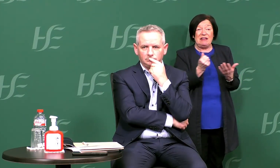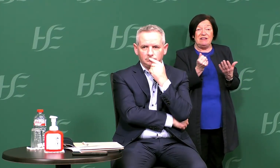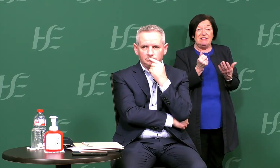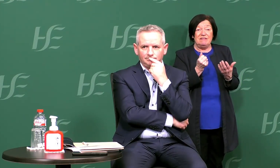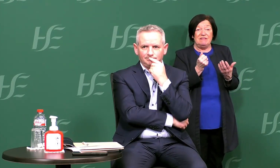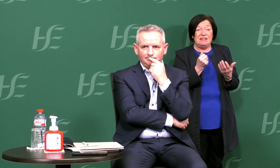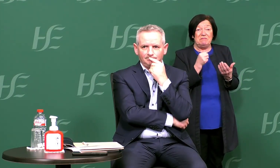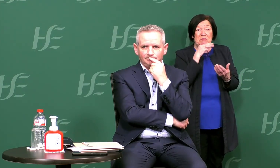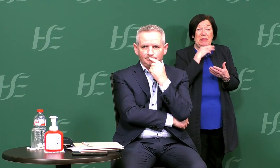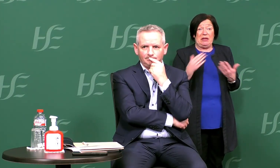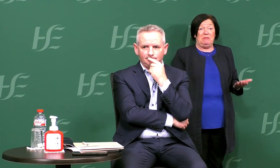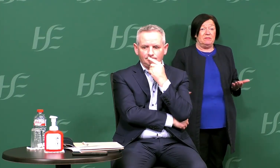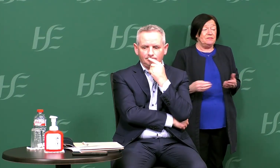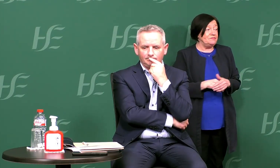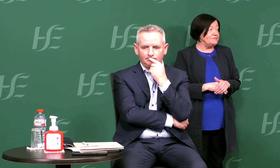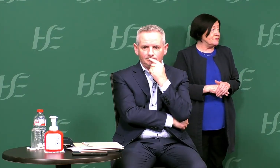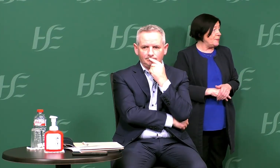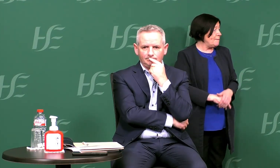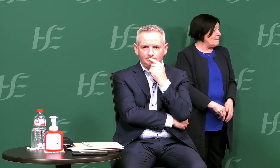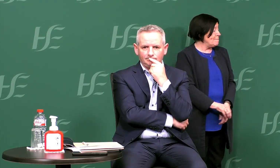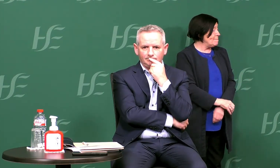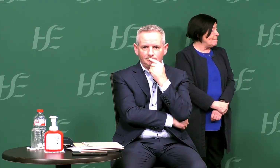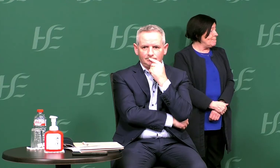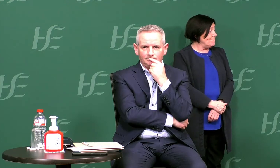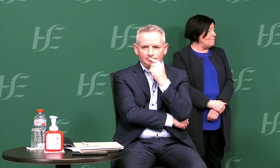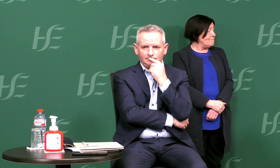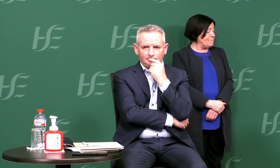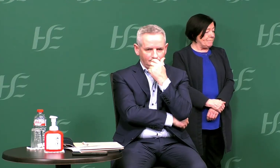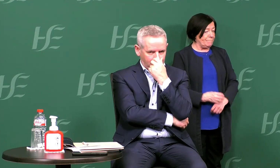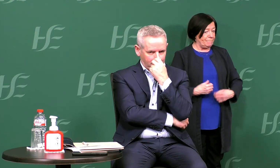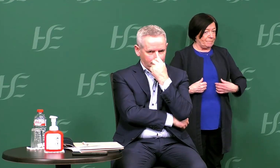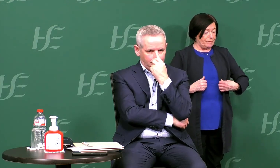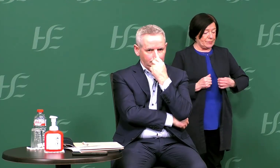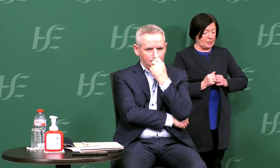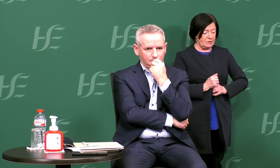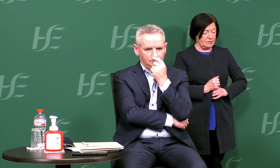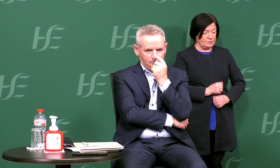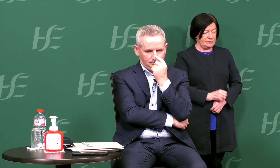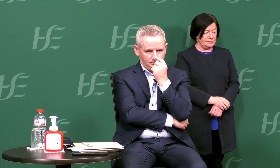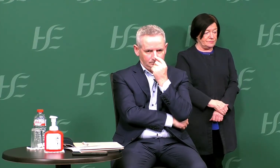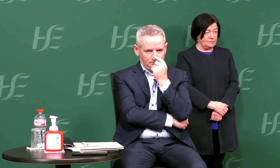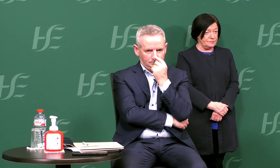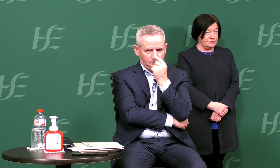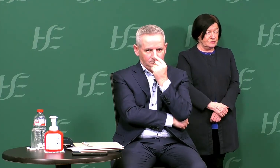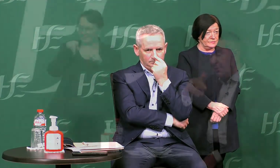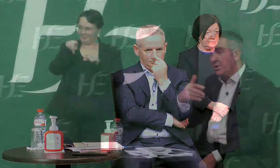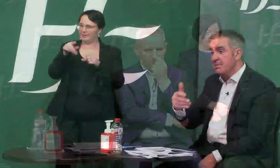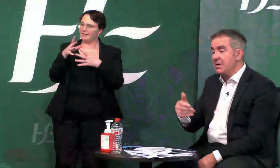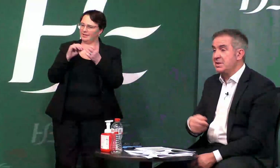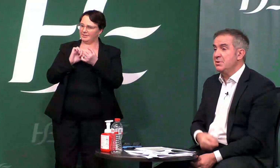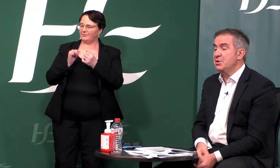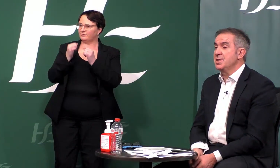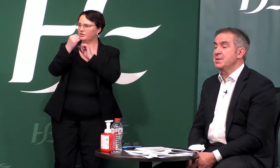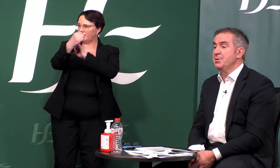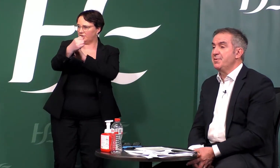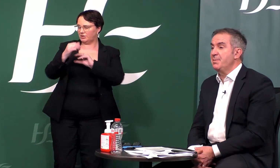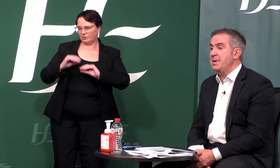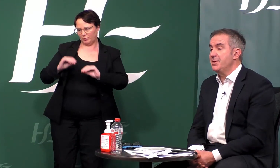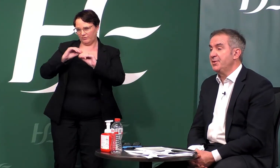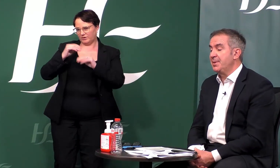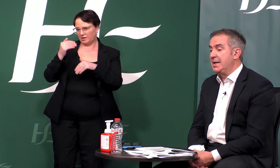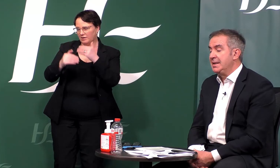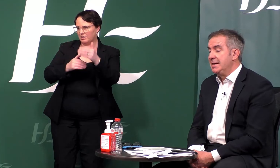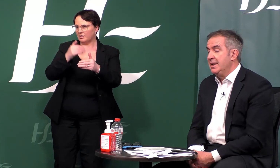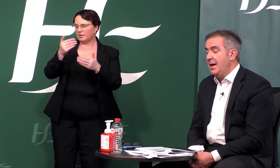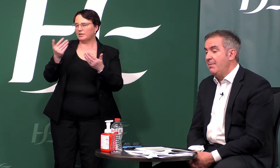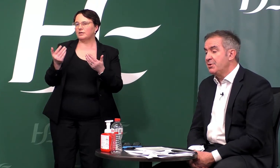existence anymore. Well, I suppose as a feature of contact tracing, as you've said, Paul, things have changed and move on in that regard in terms of other automated solutions, I suppose, for